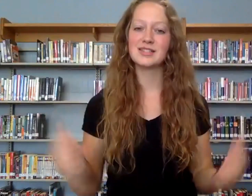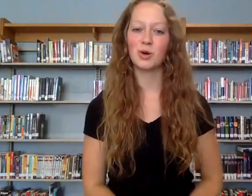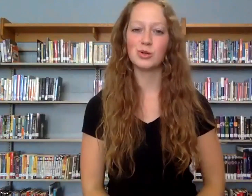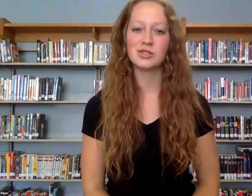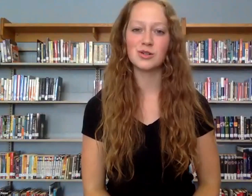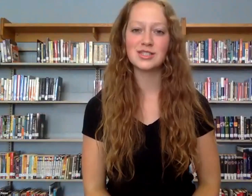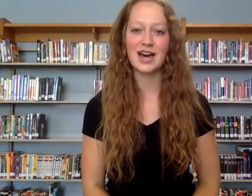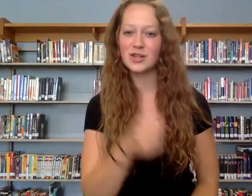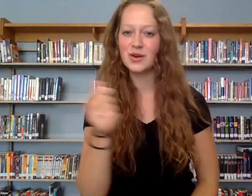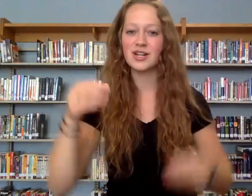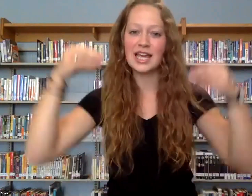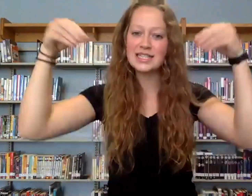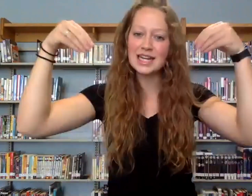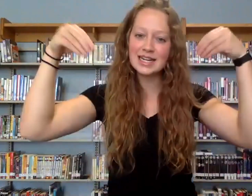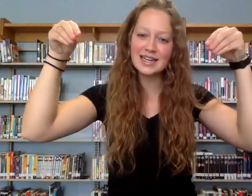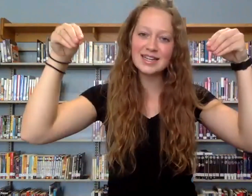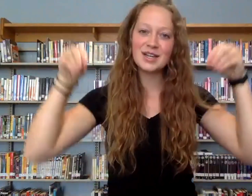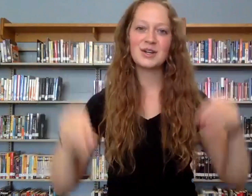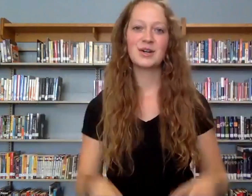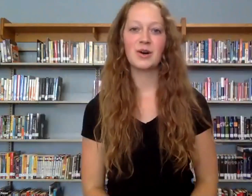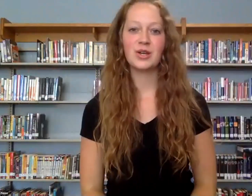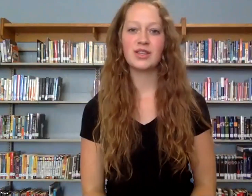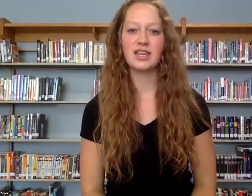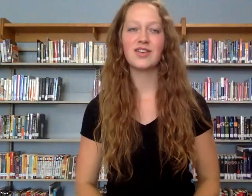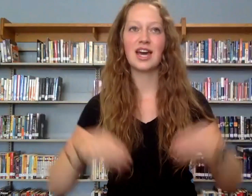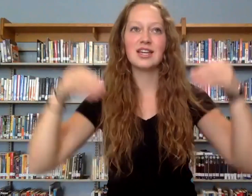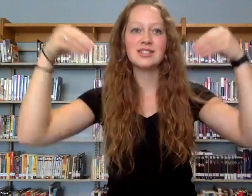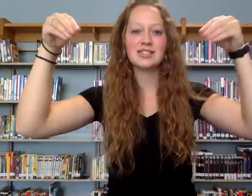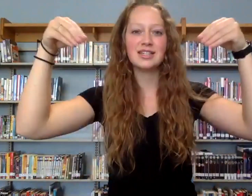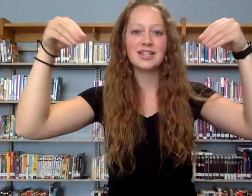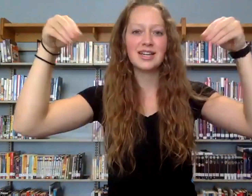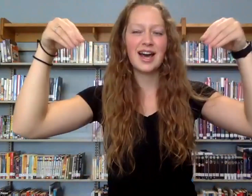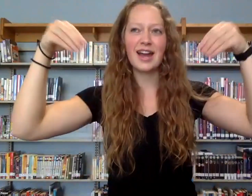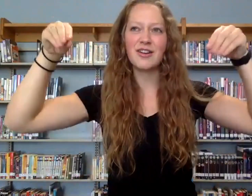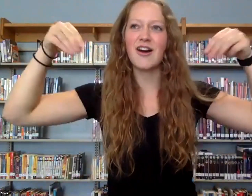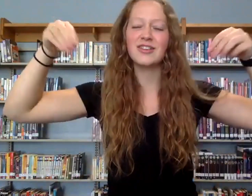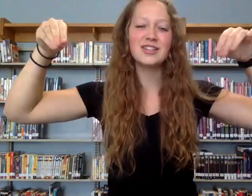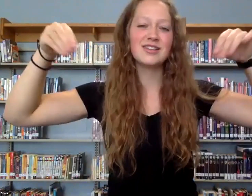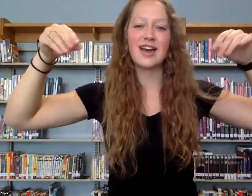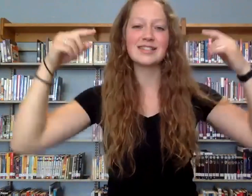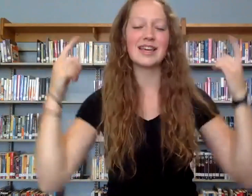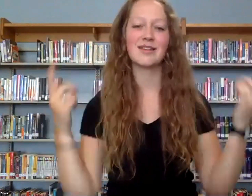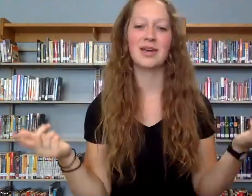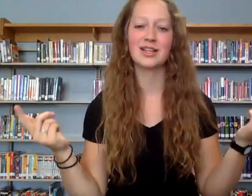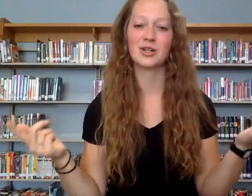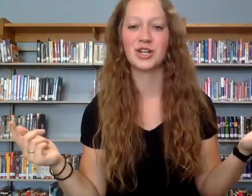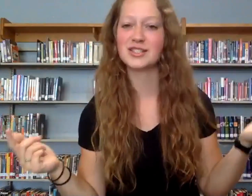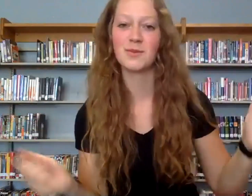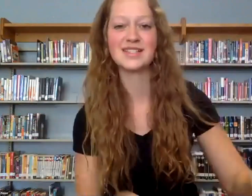some old stores have when you enter, like ding, ding, ding. Or you could think of it ding, as, ding, ding. I don't know. I just like make little tricks for myself.